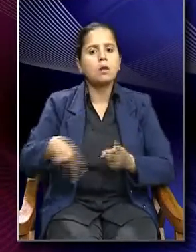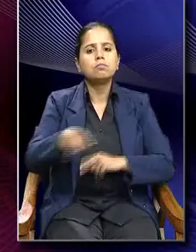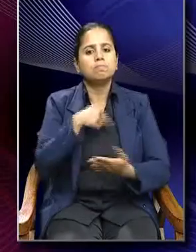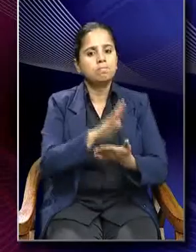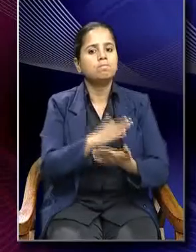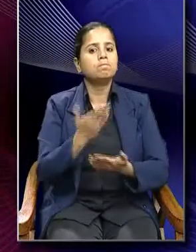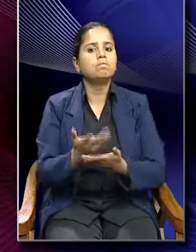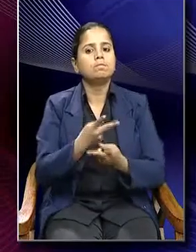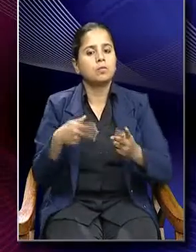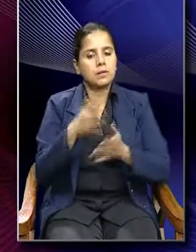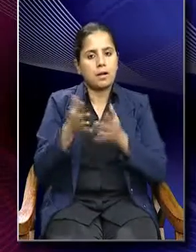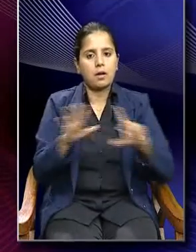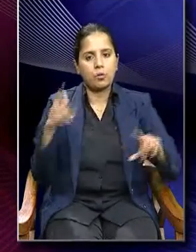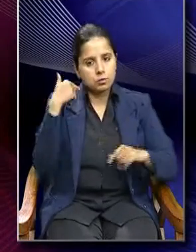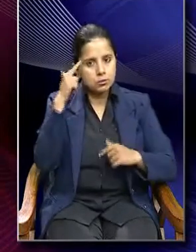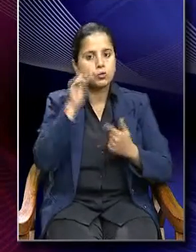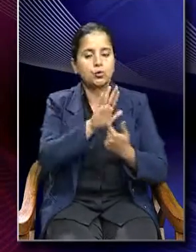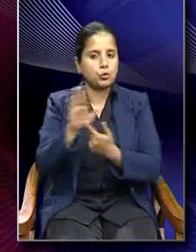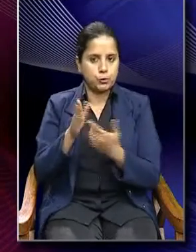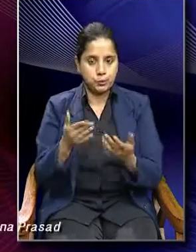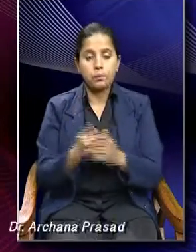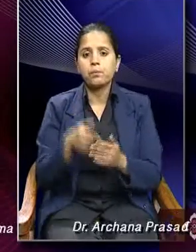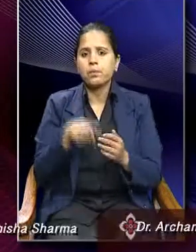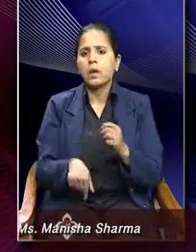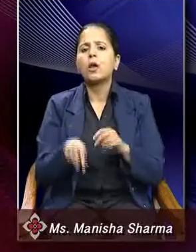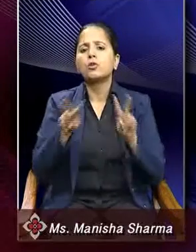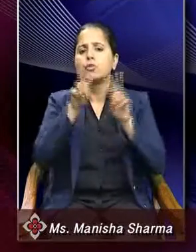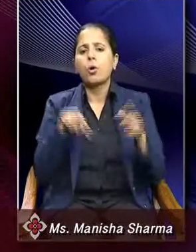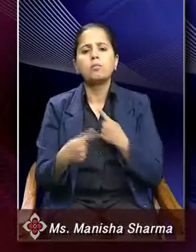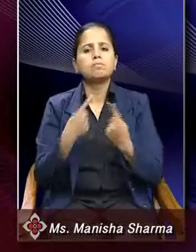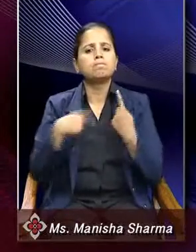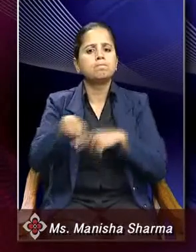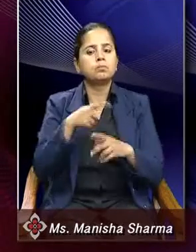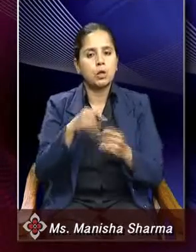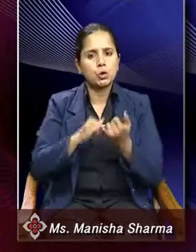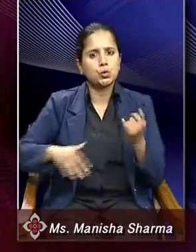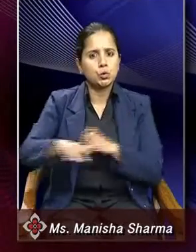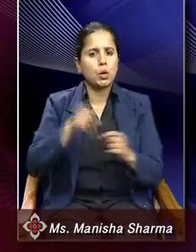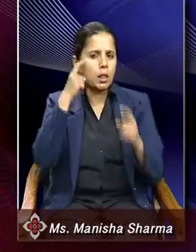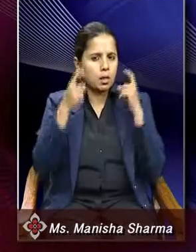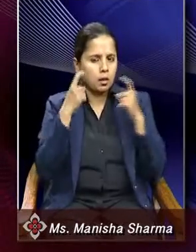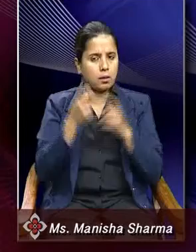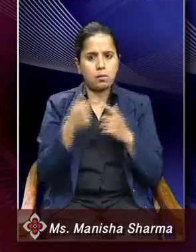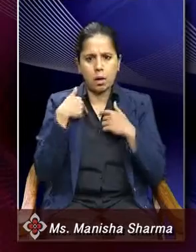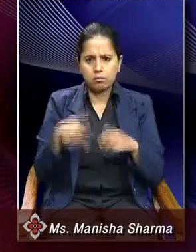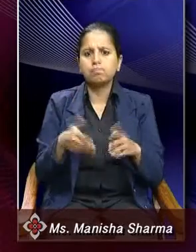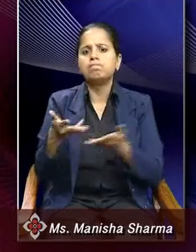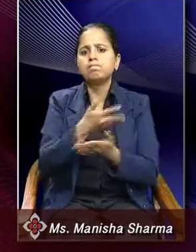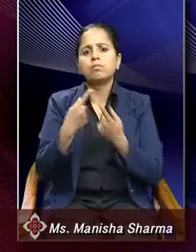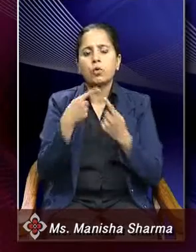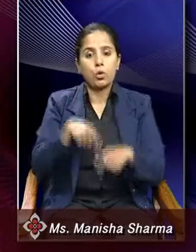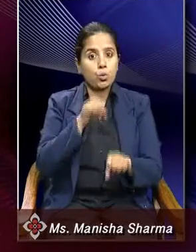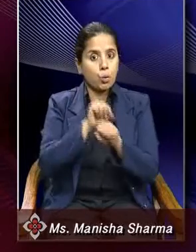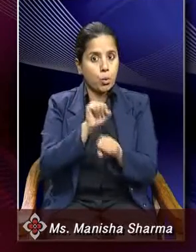translate the lecture in sign language. The topic for discussion today is sociological thinker. We will be discussing the